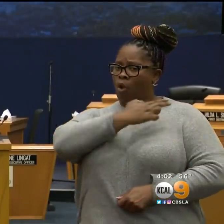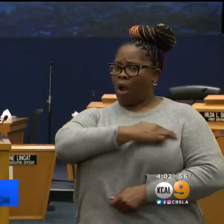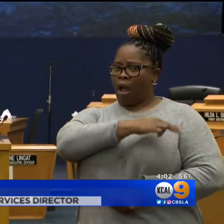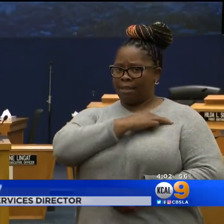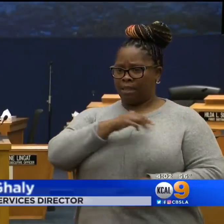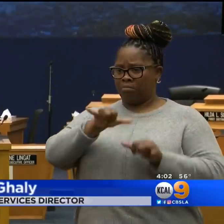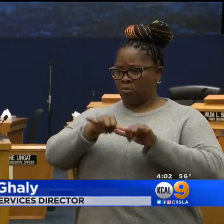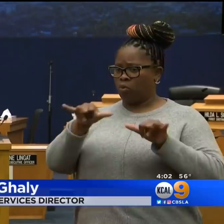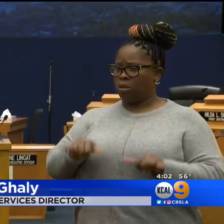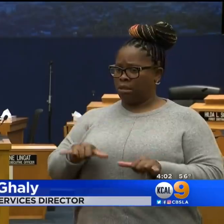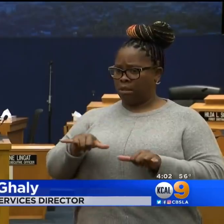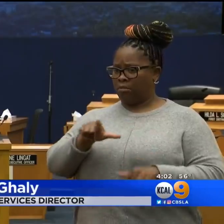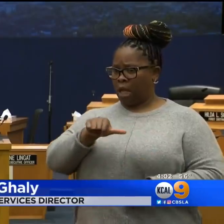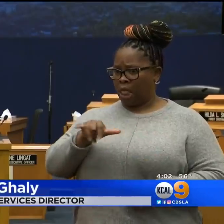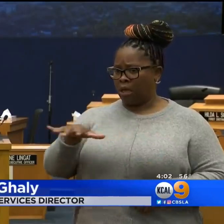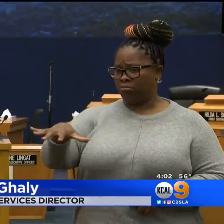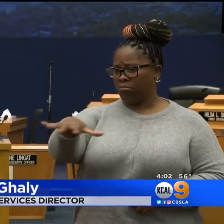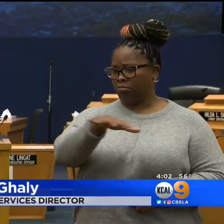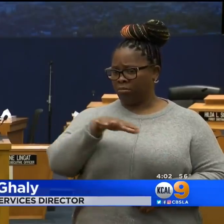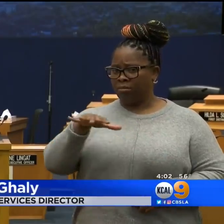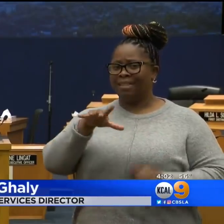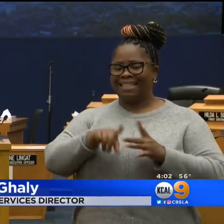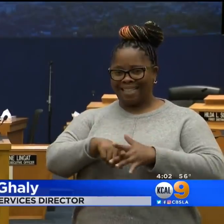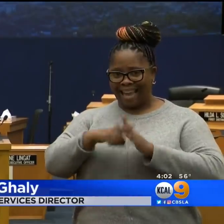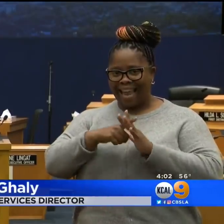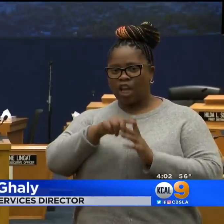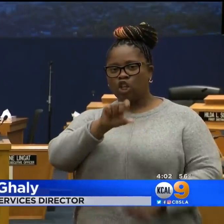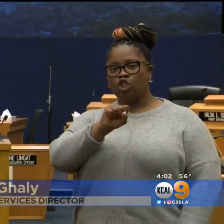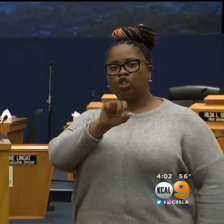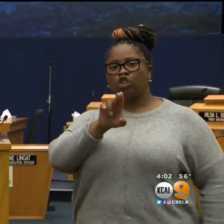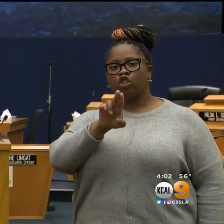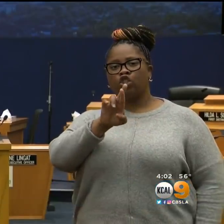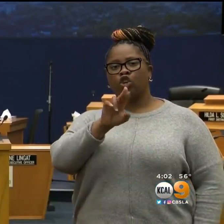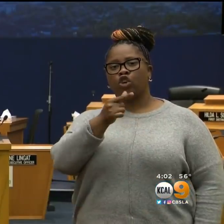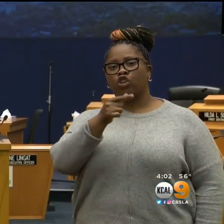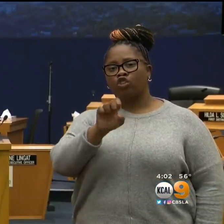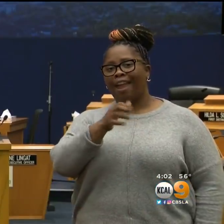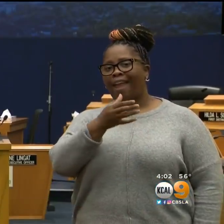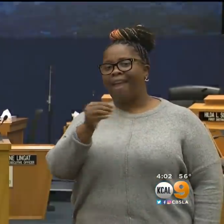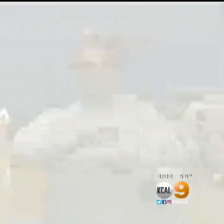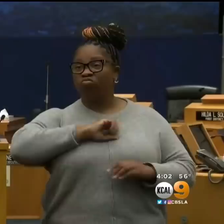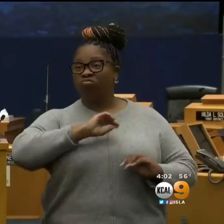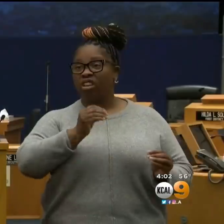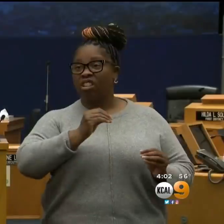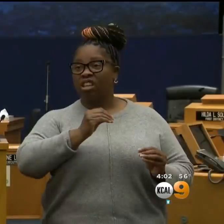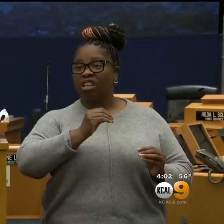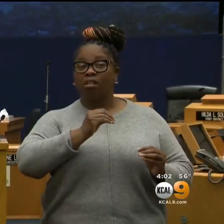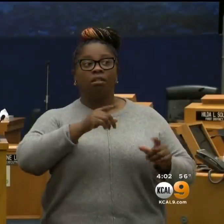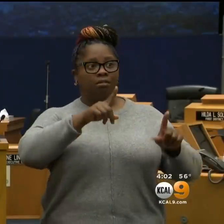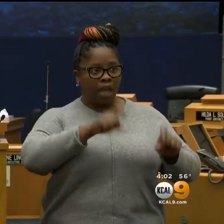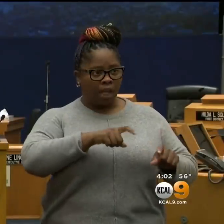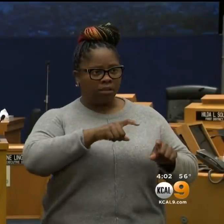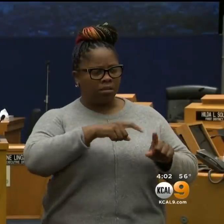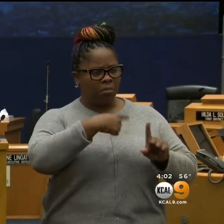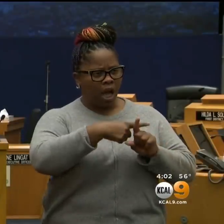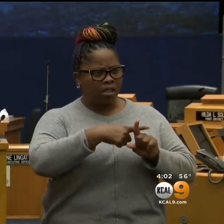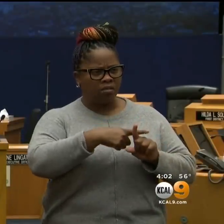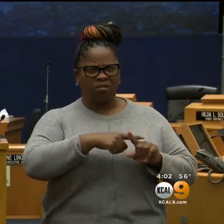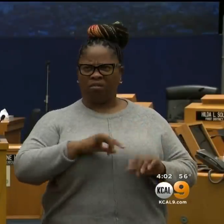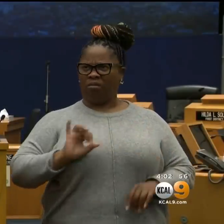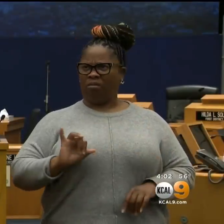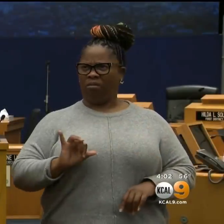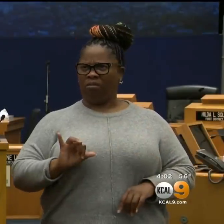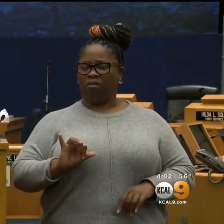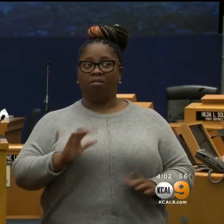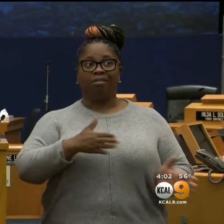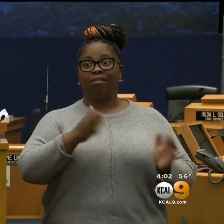system is activating surge and disaster plans to be able to make hospital capacity available. And the doctor said this about the